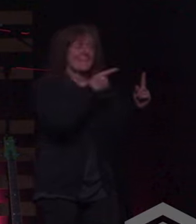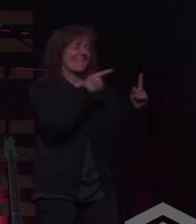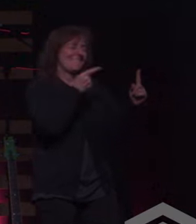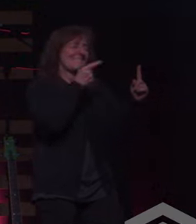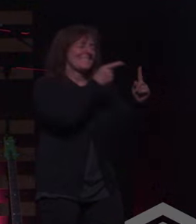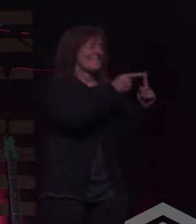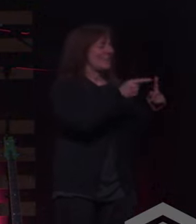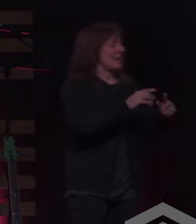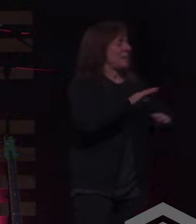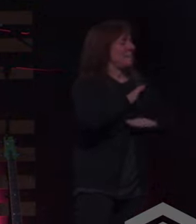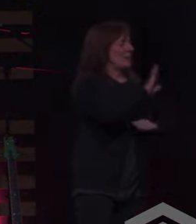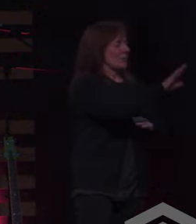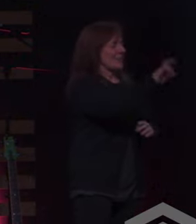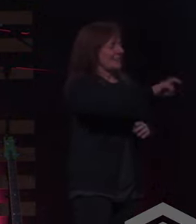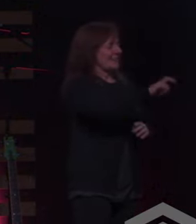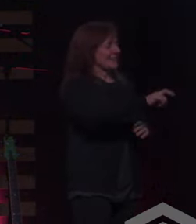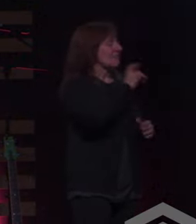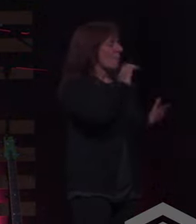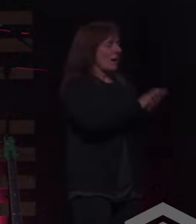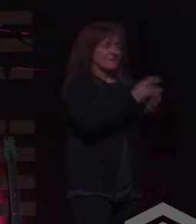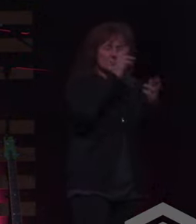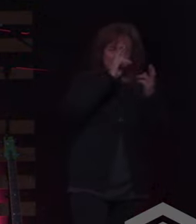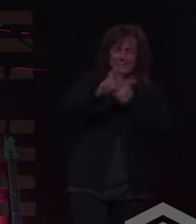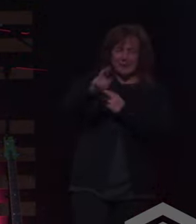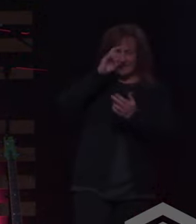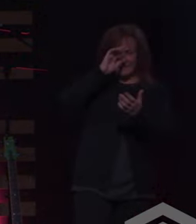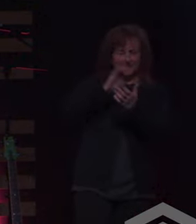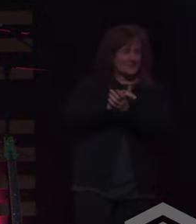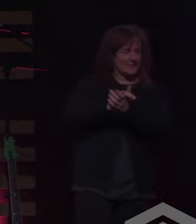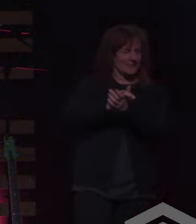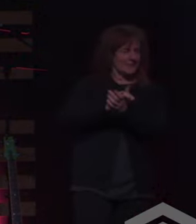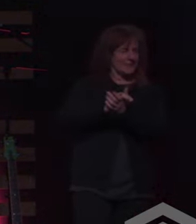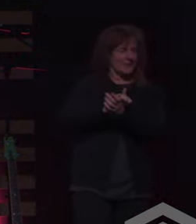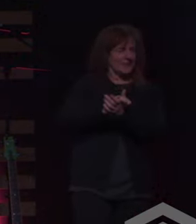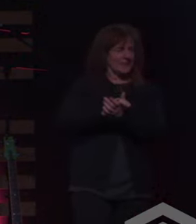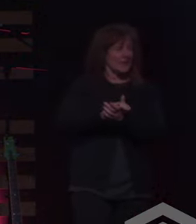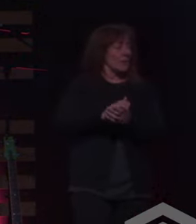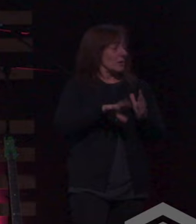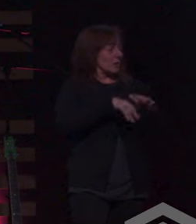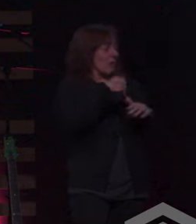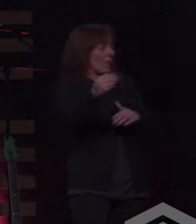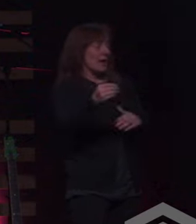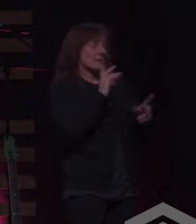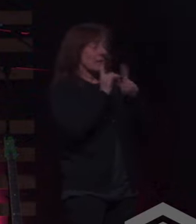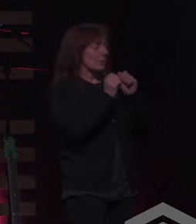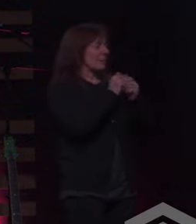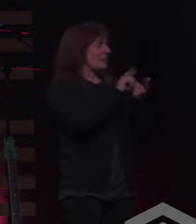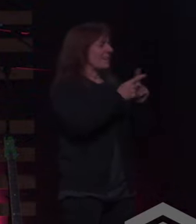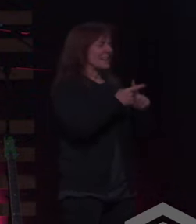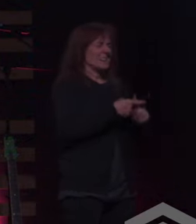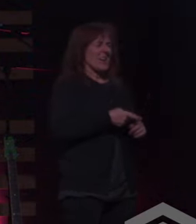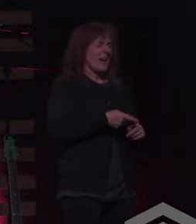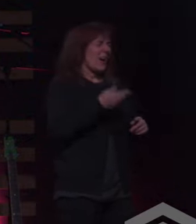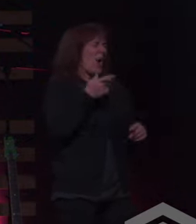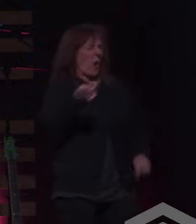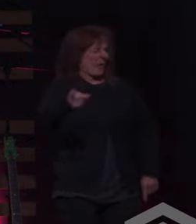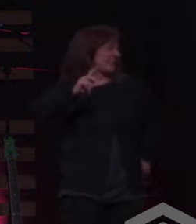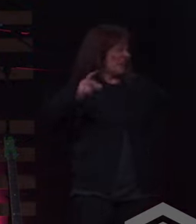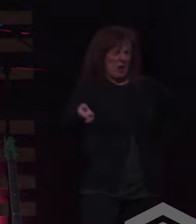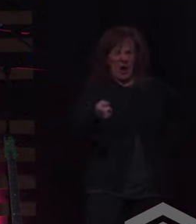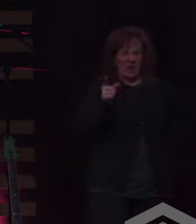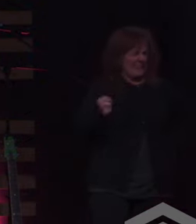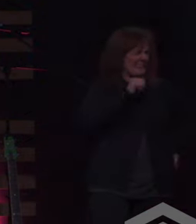needs where you need to be met. For wives, that's to respect your husband. When you go out and you talk to your friends about how bad of a dog he is, you